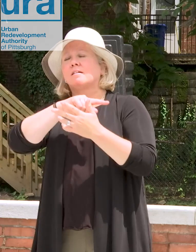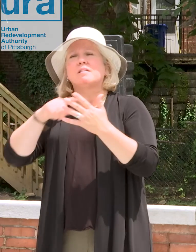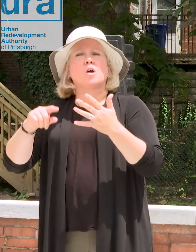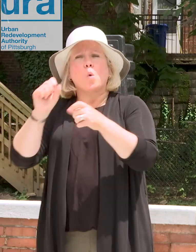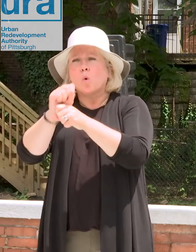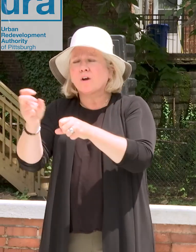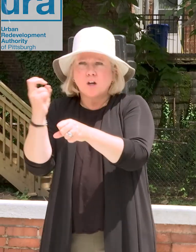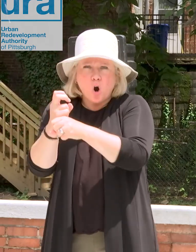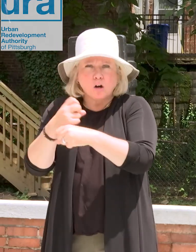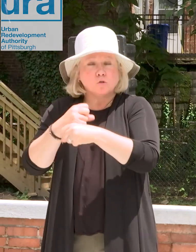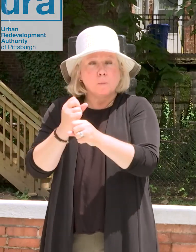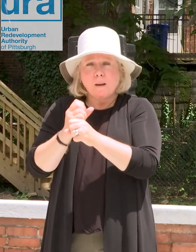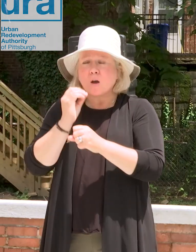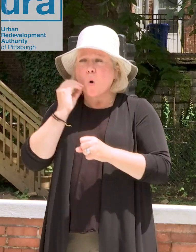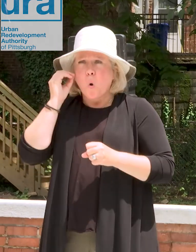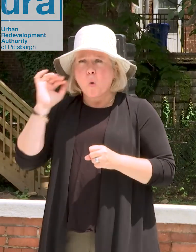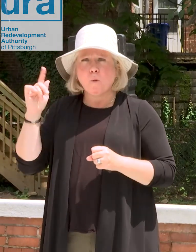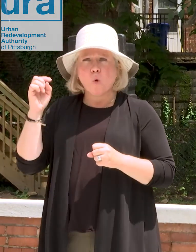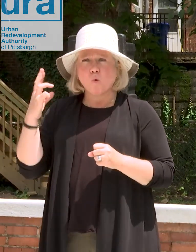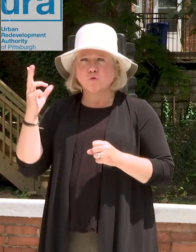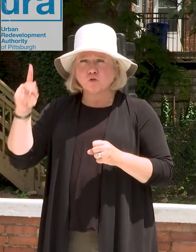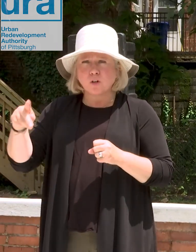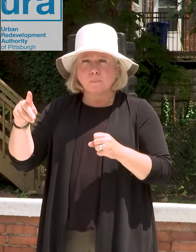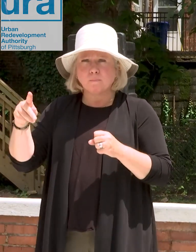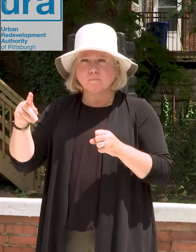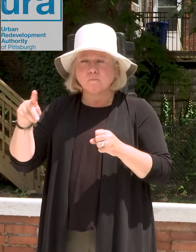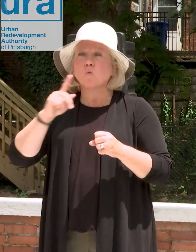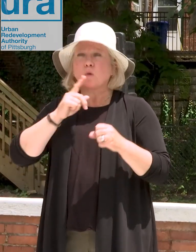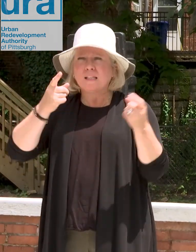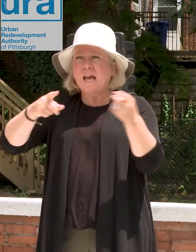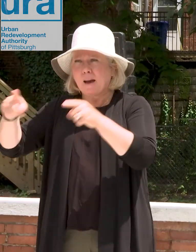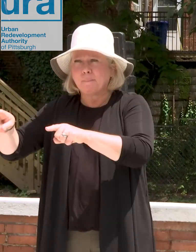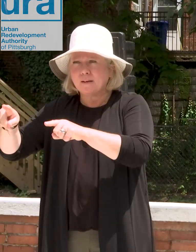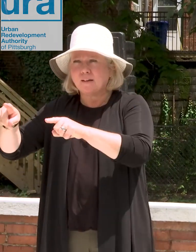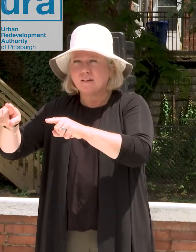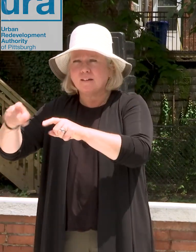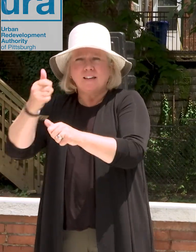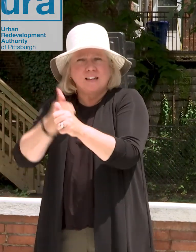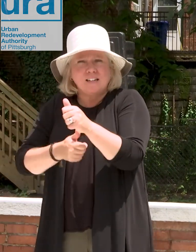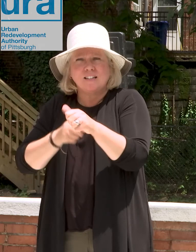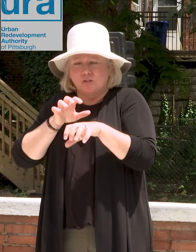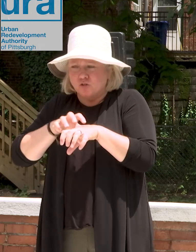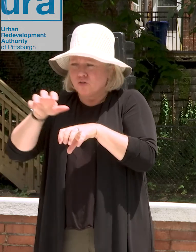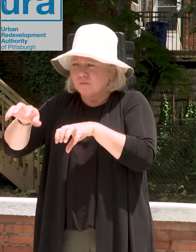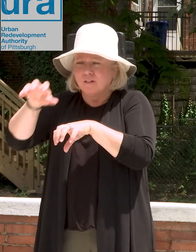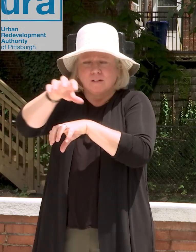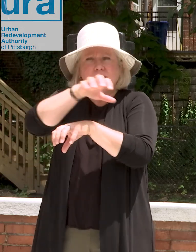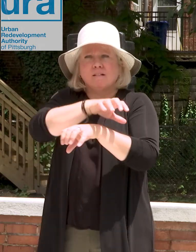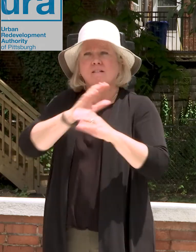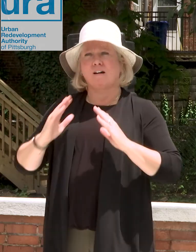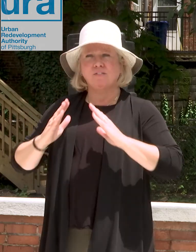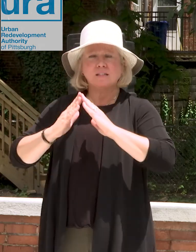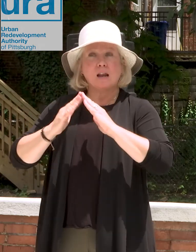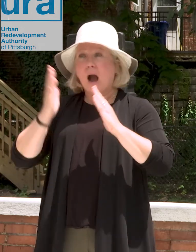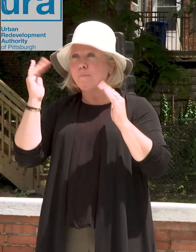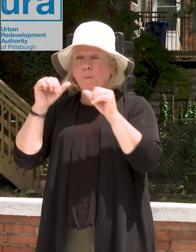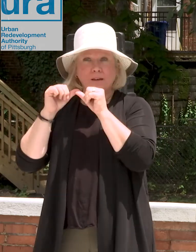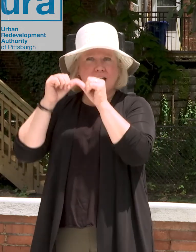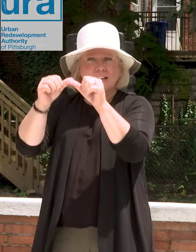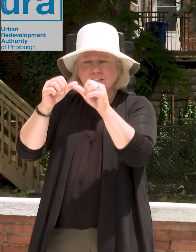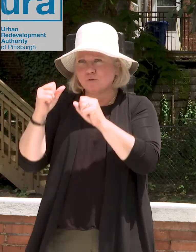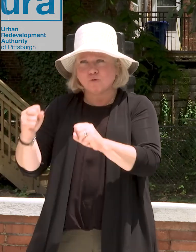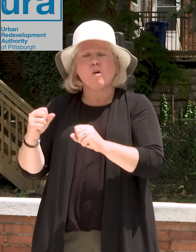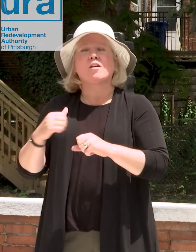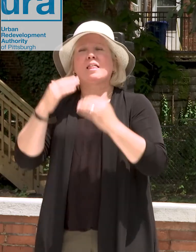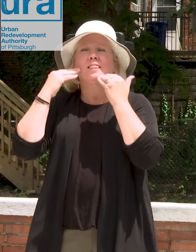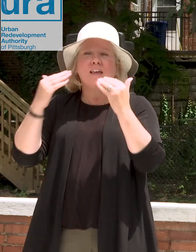make home ownership a reality in all these neighborhoods, and I hope that continues into the future. So with that, I want to